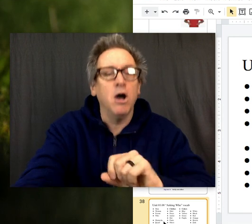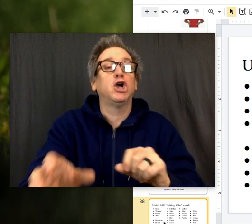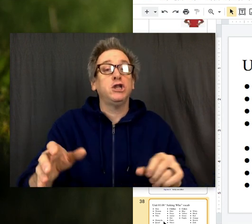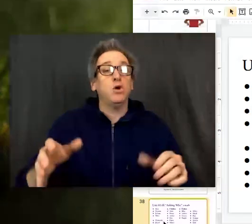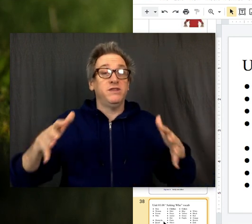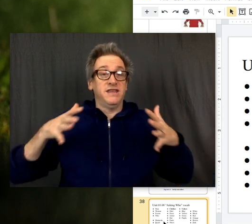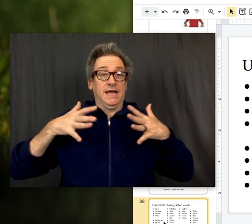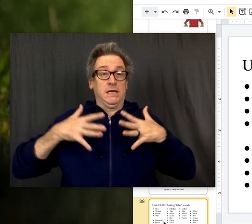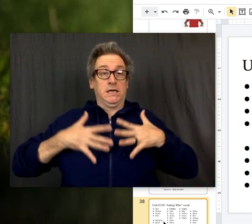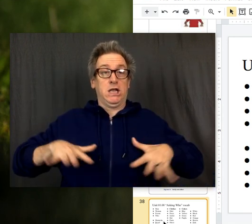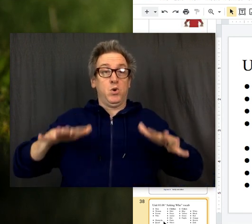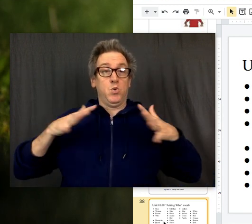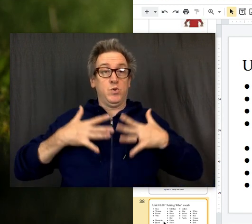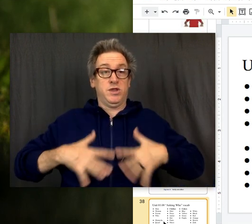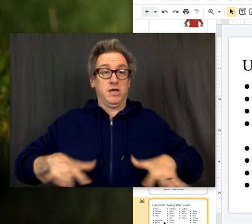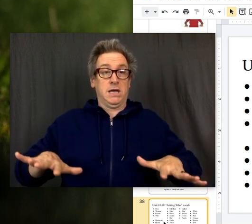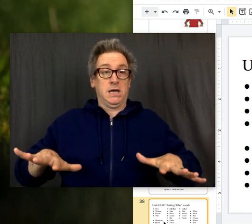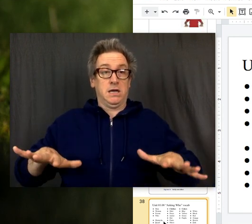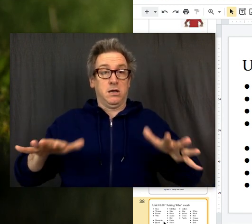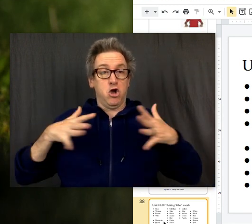Oh, clothing.